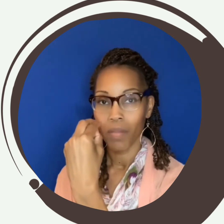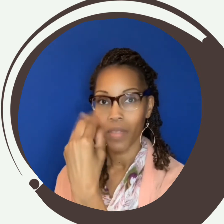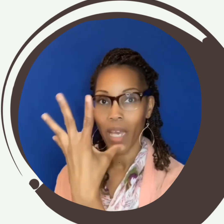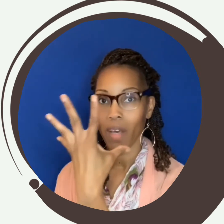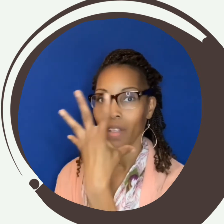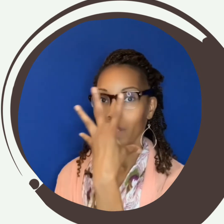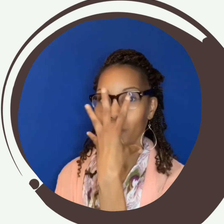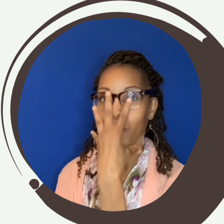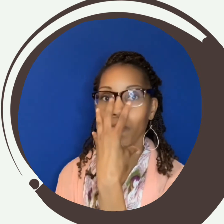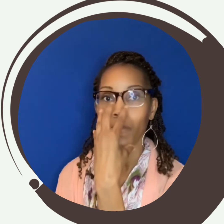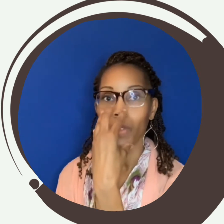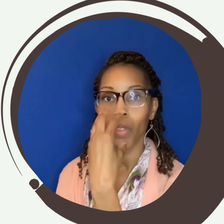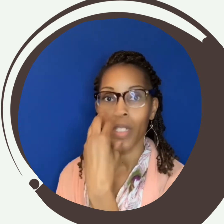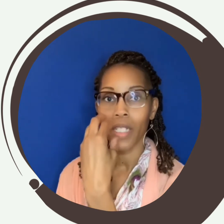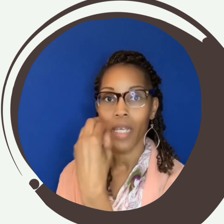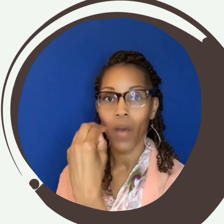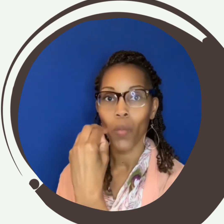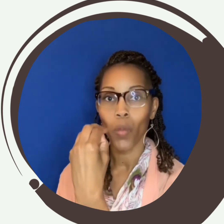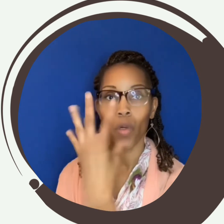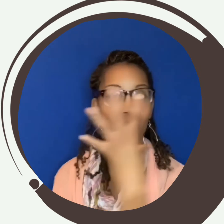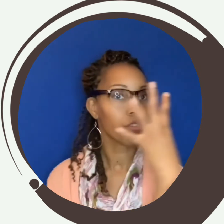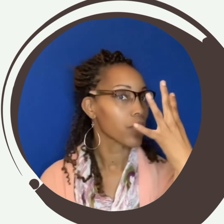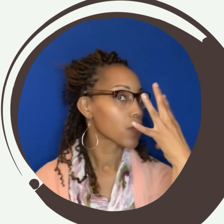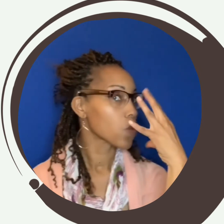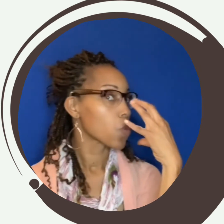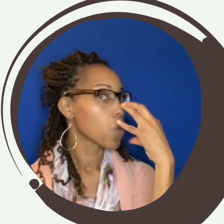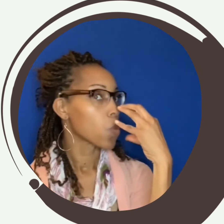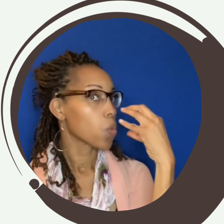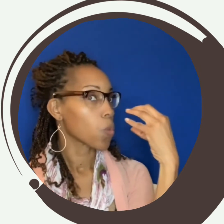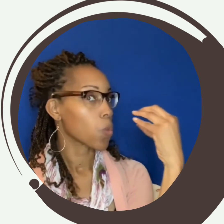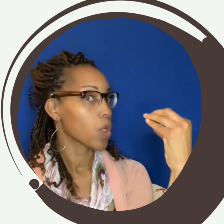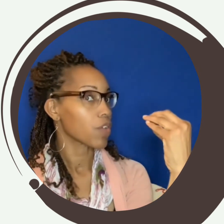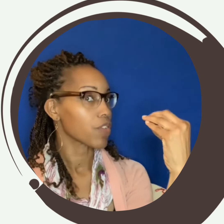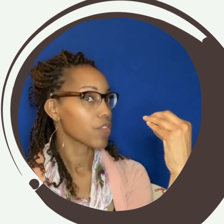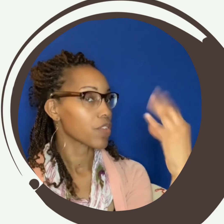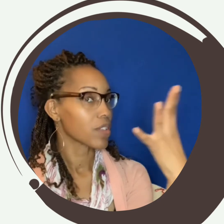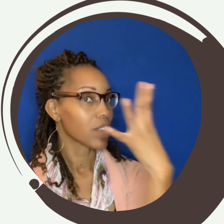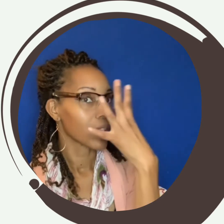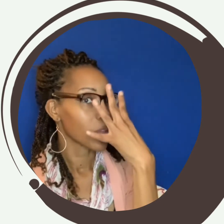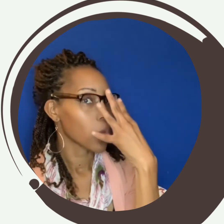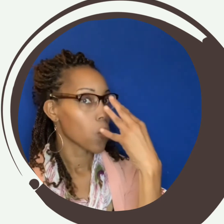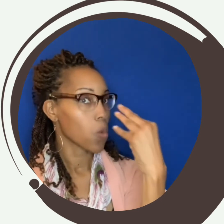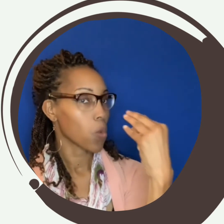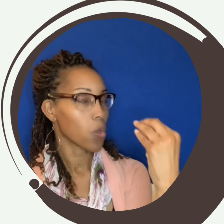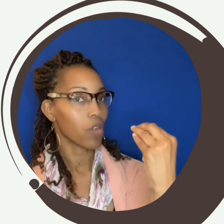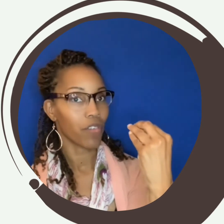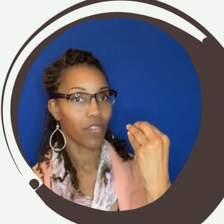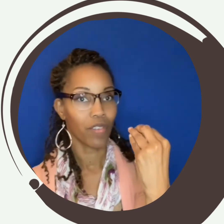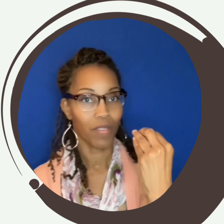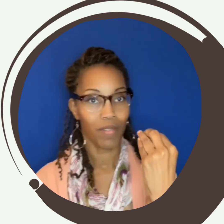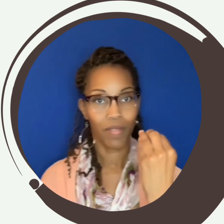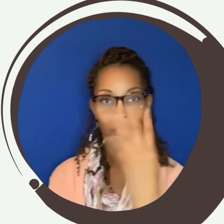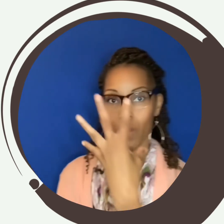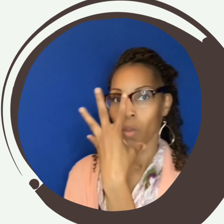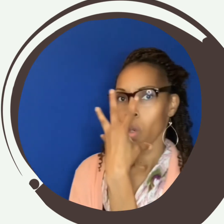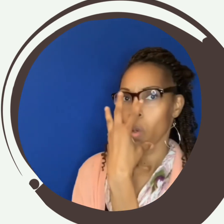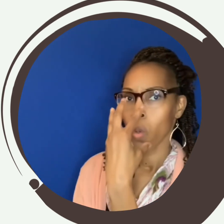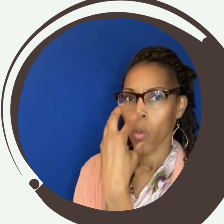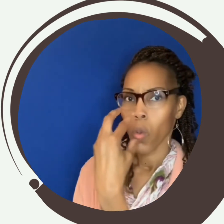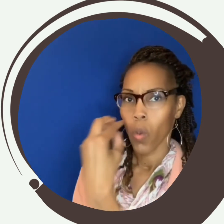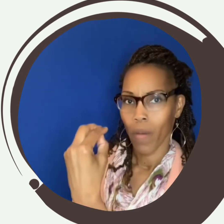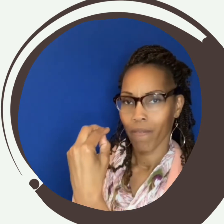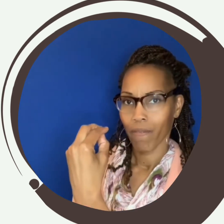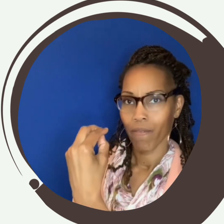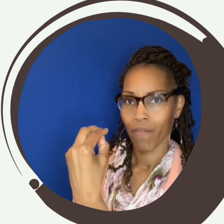comes out and pulling it out. Wolf. Wolf. Wolf.